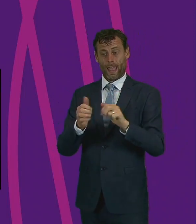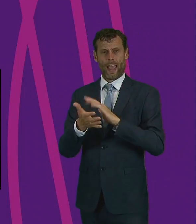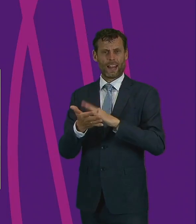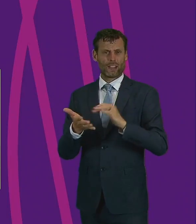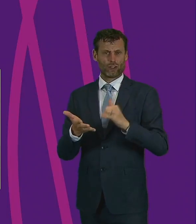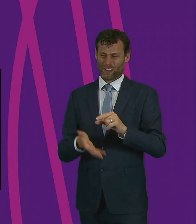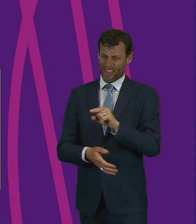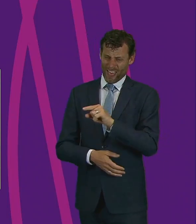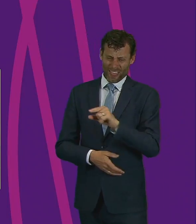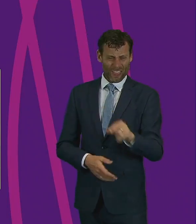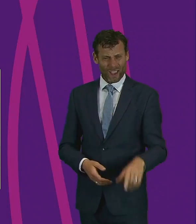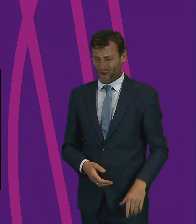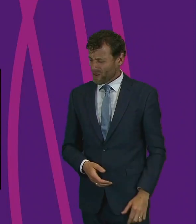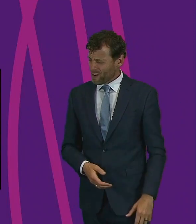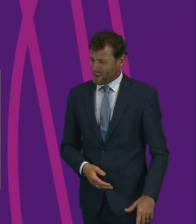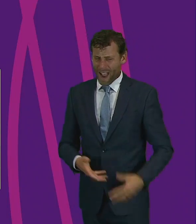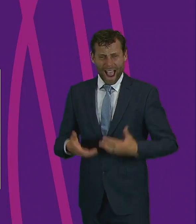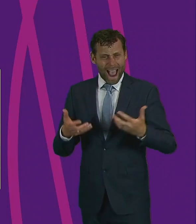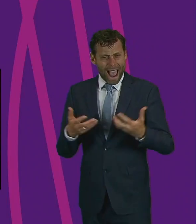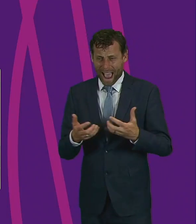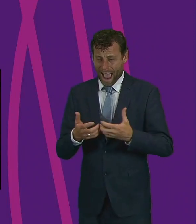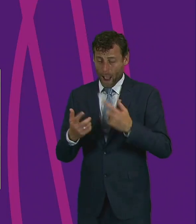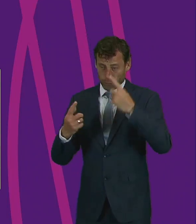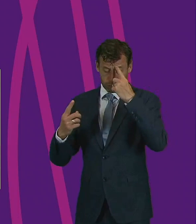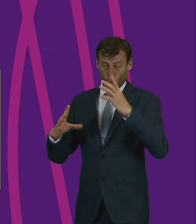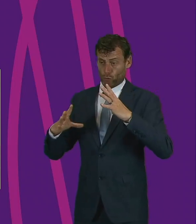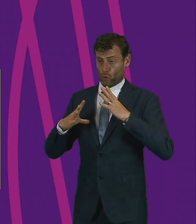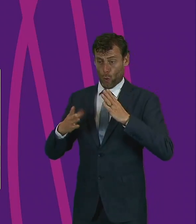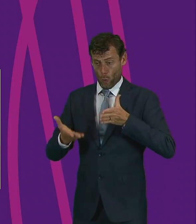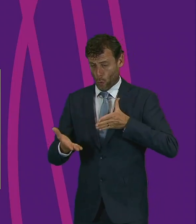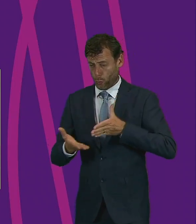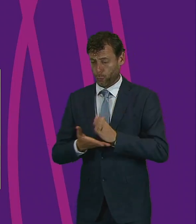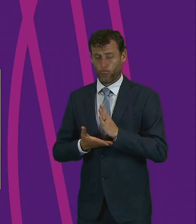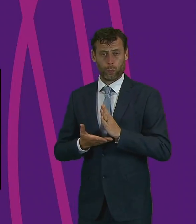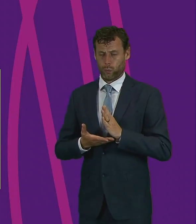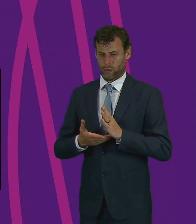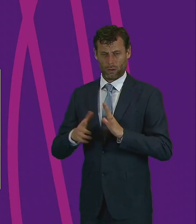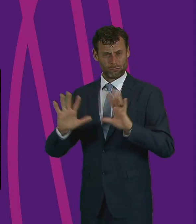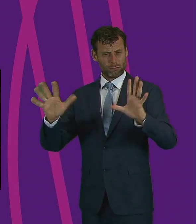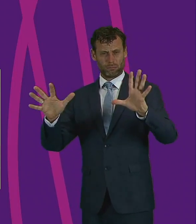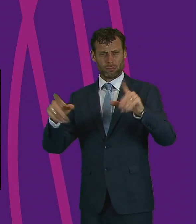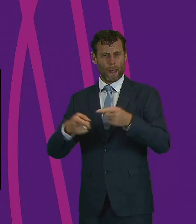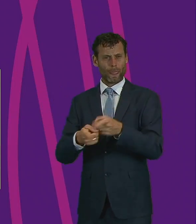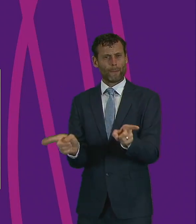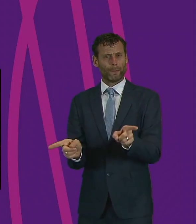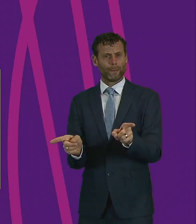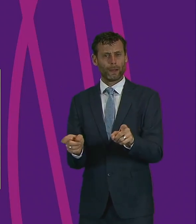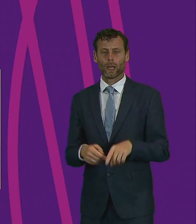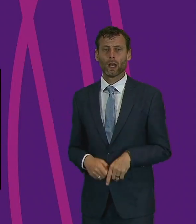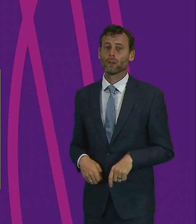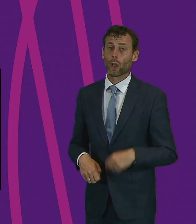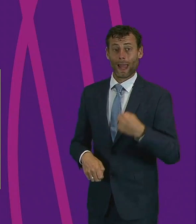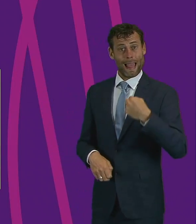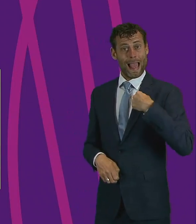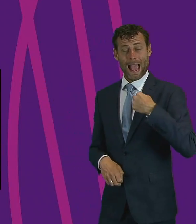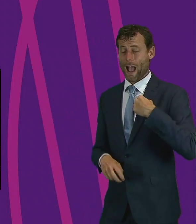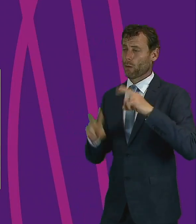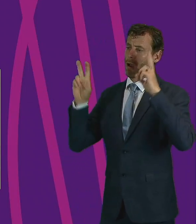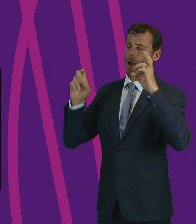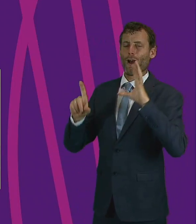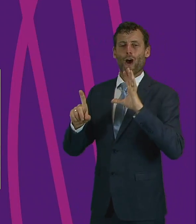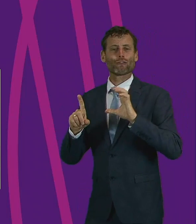admirably under what I can only imagine are incredibly challenging circumstances. In our popular culture, superheroes